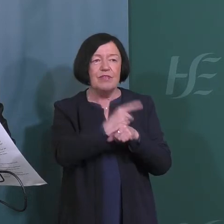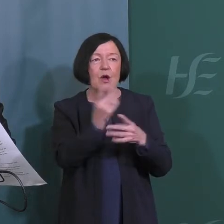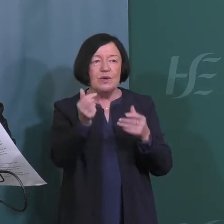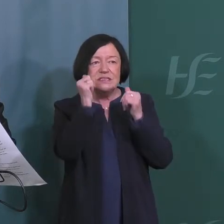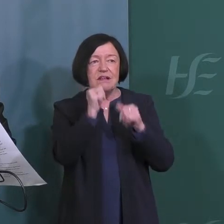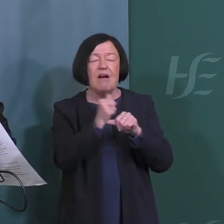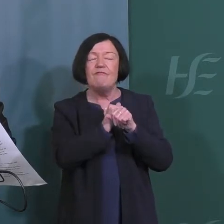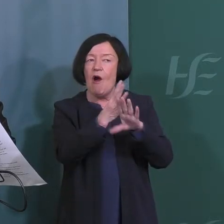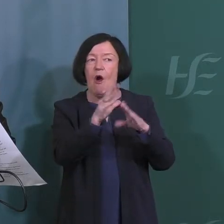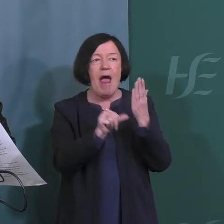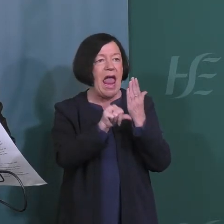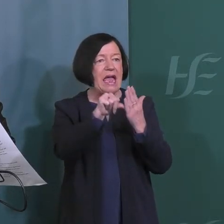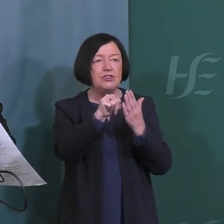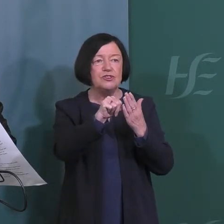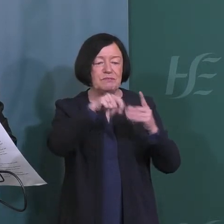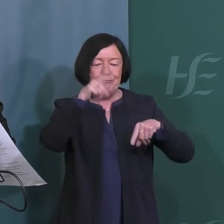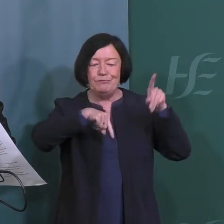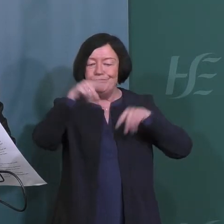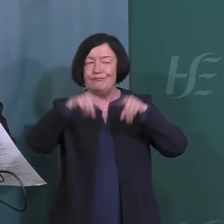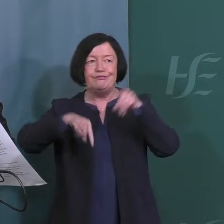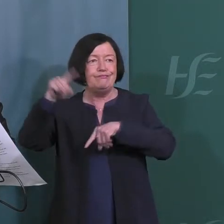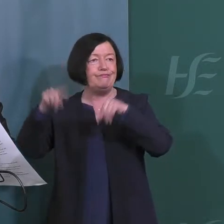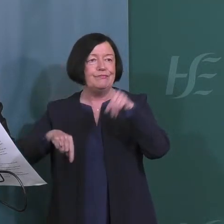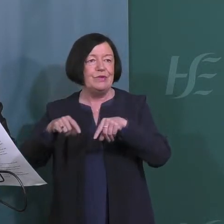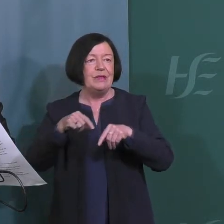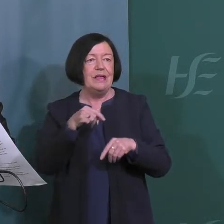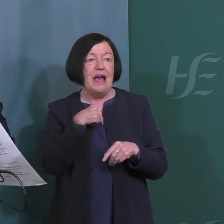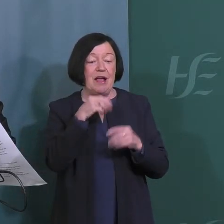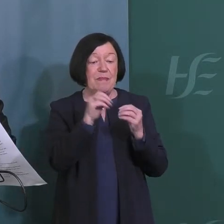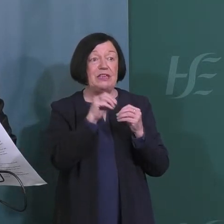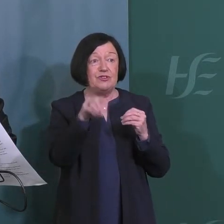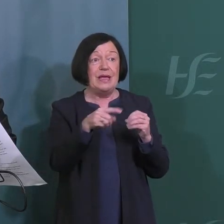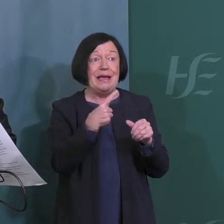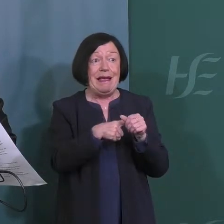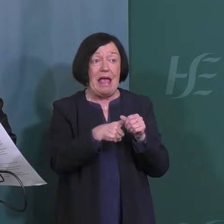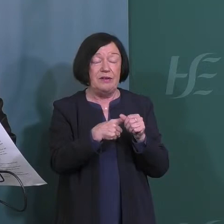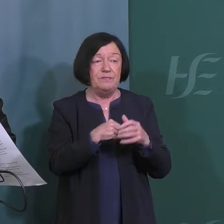attendance by all age groups across the board. And I'll touch on that shortly again.